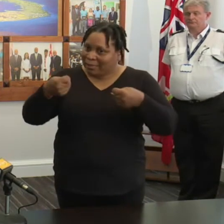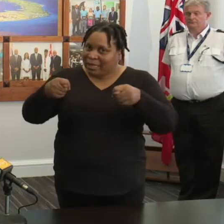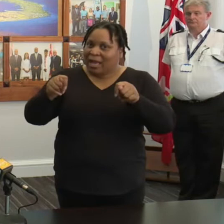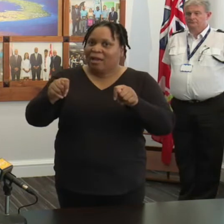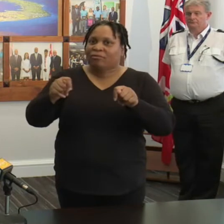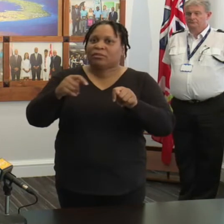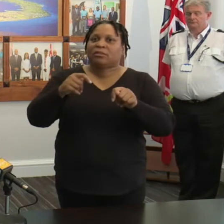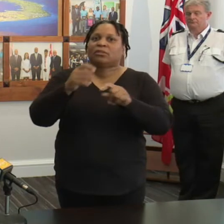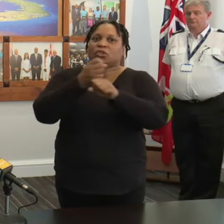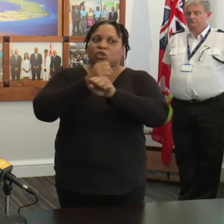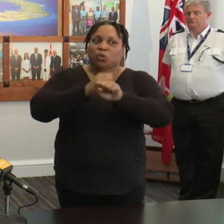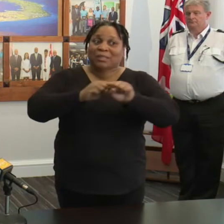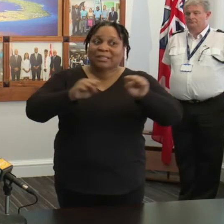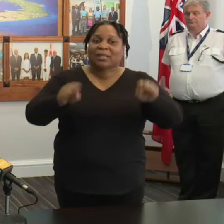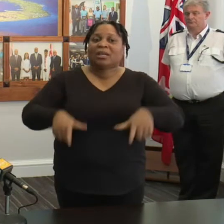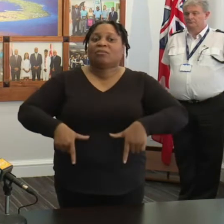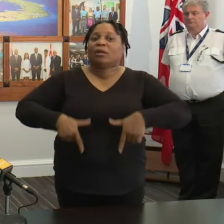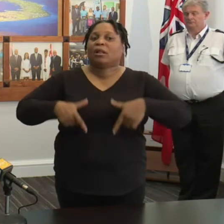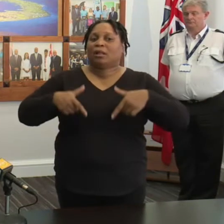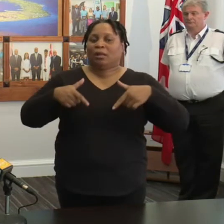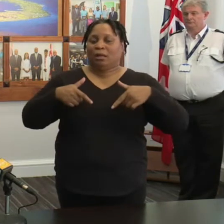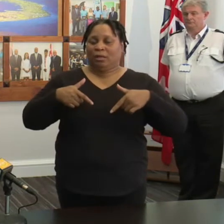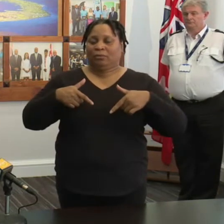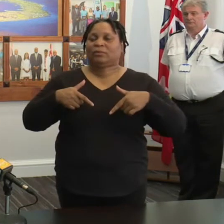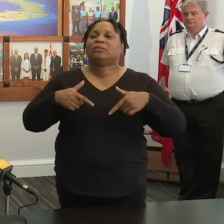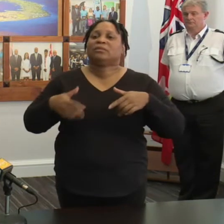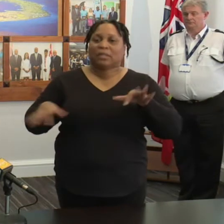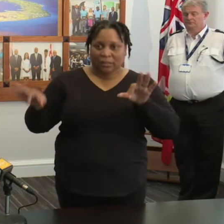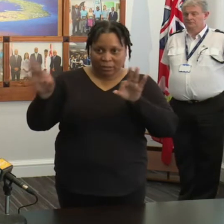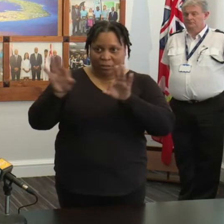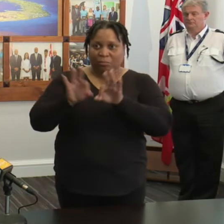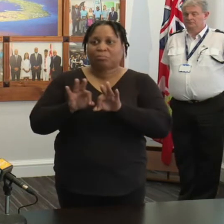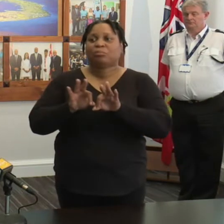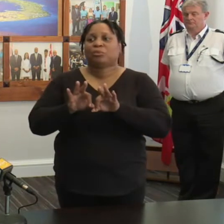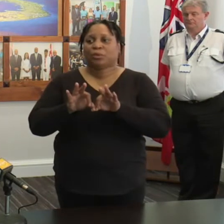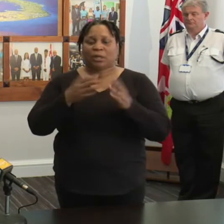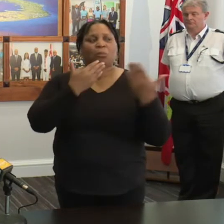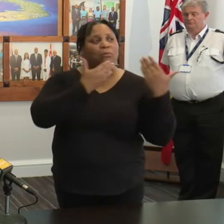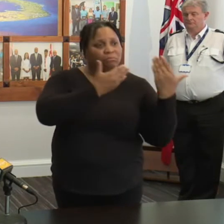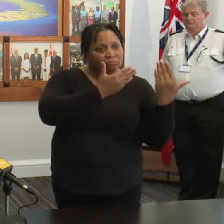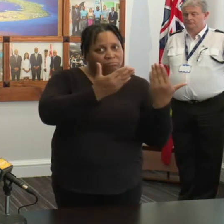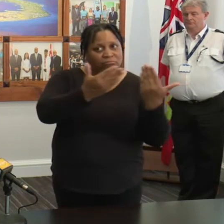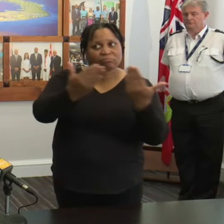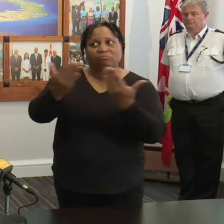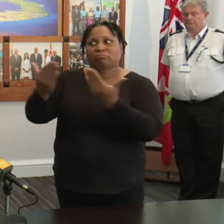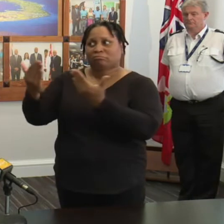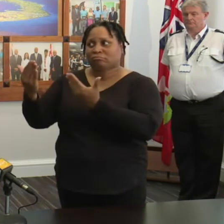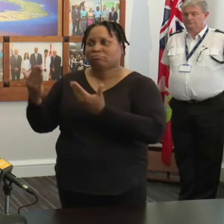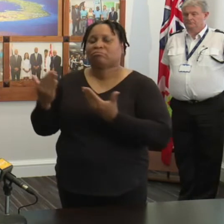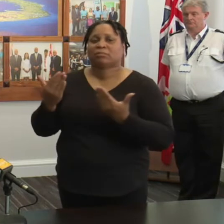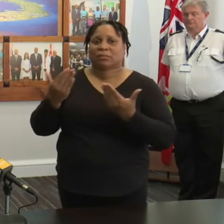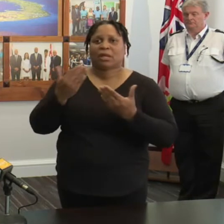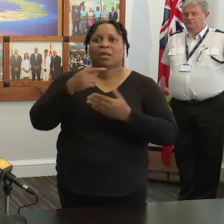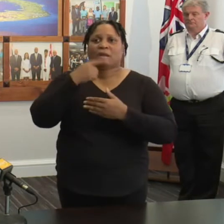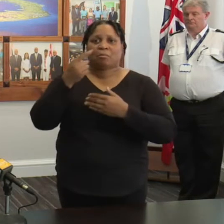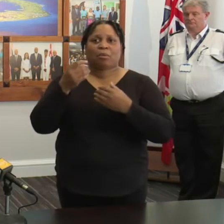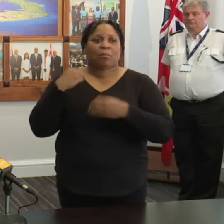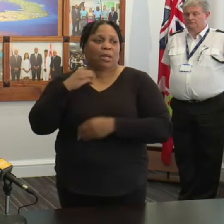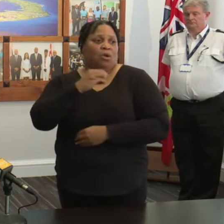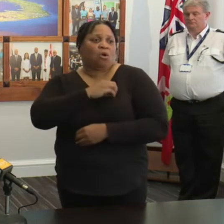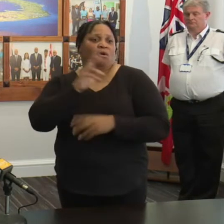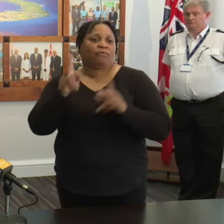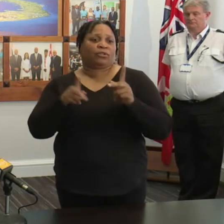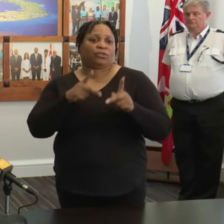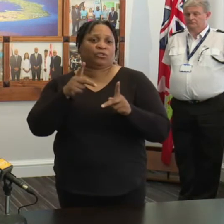to save lives. And that is important. So I want to thank all of those persons and the public officers who stepped up to the